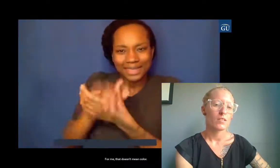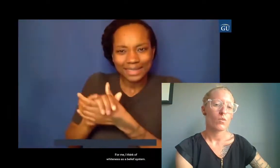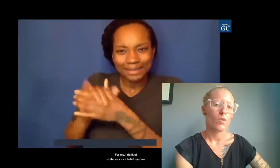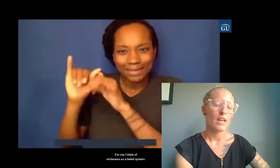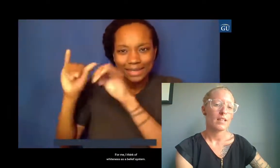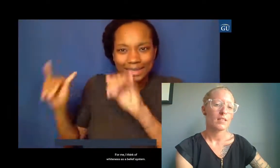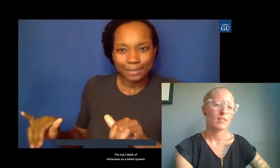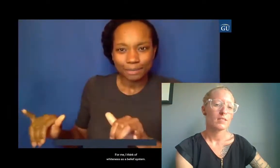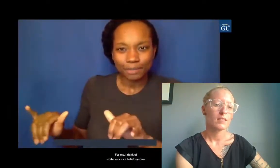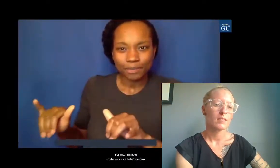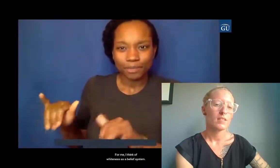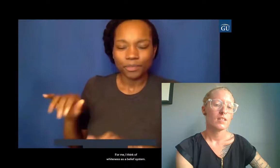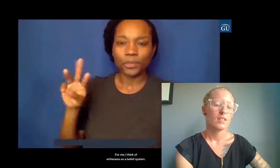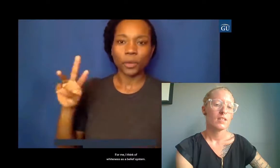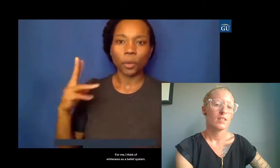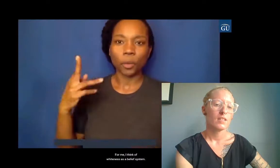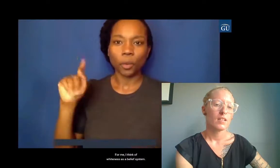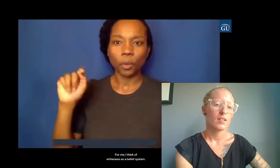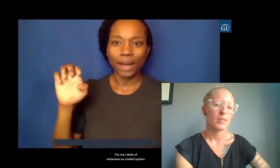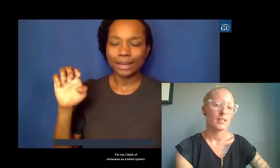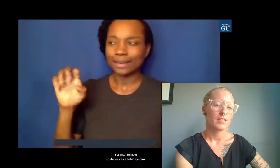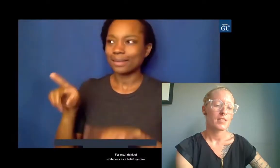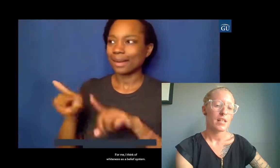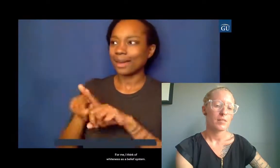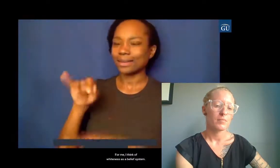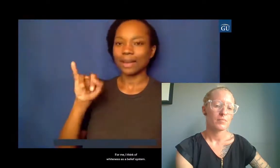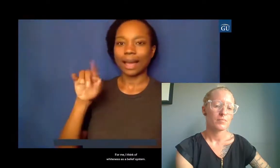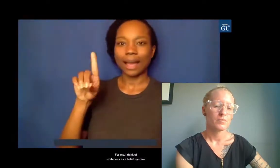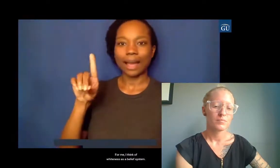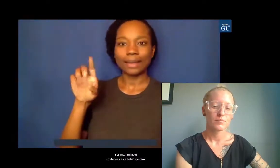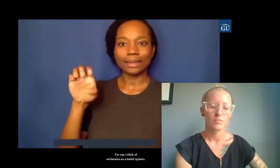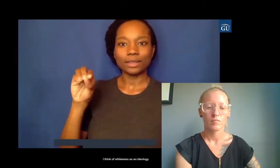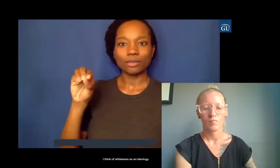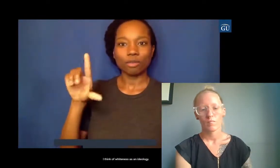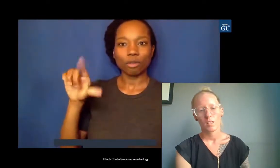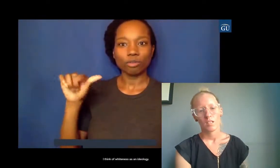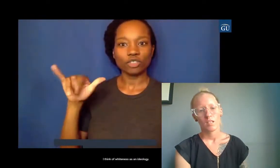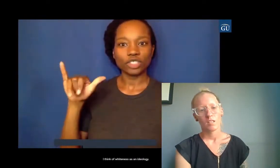which means white, believe the same.